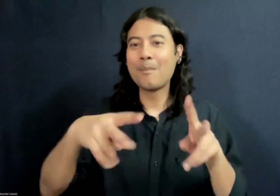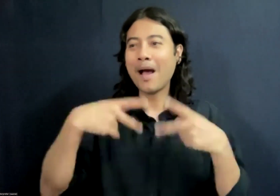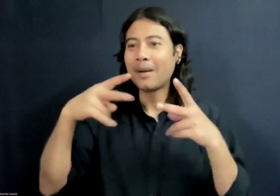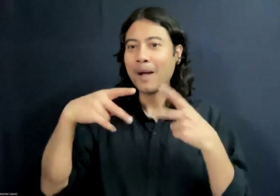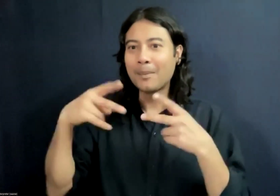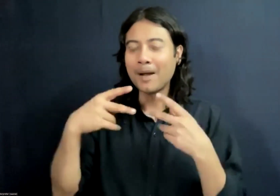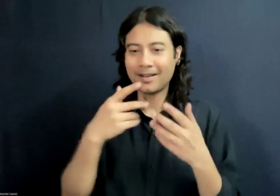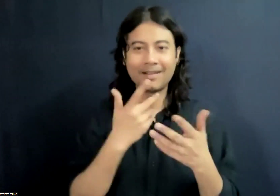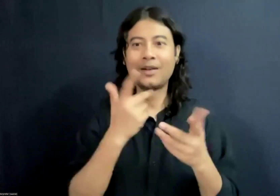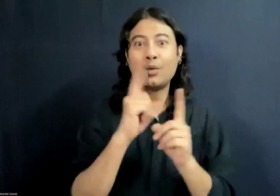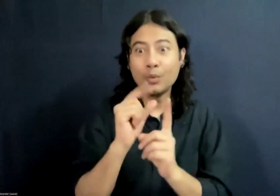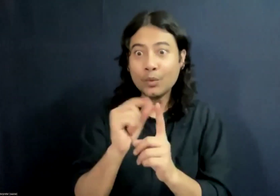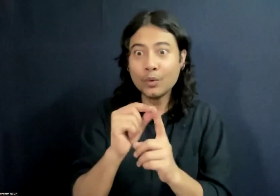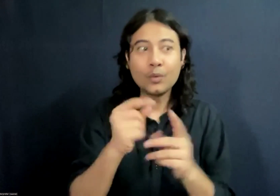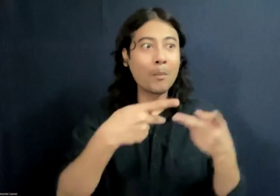removed from our life.